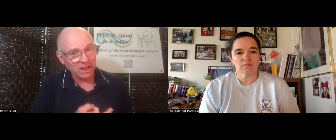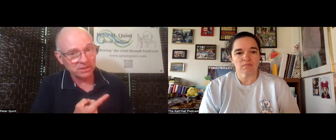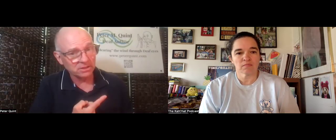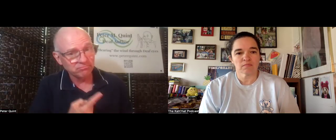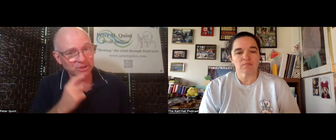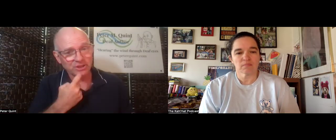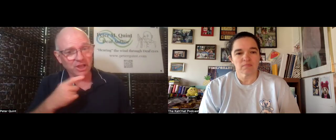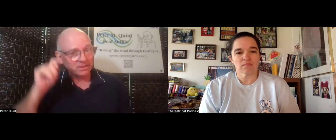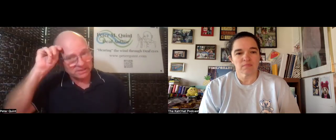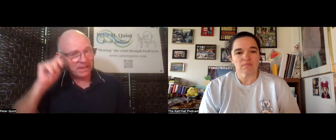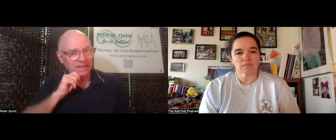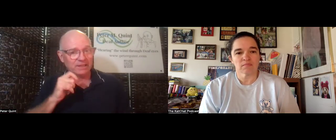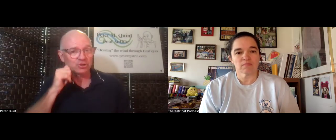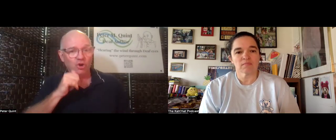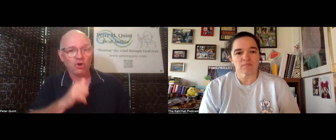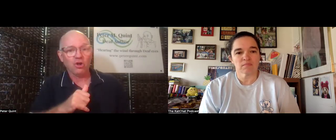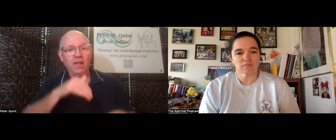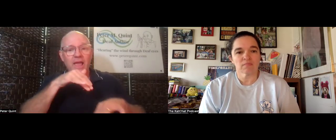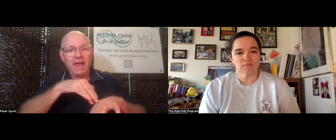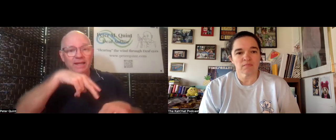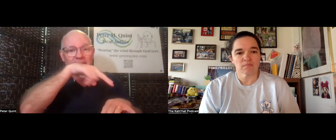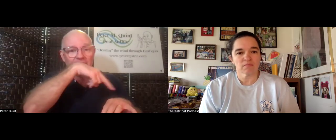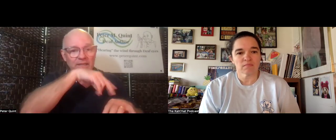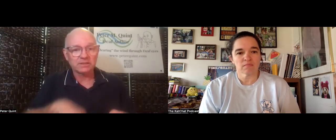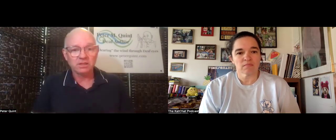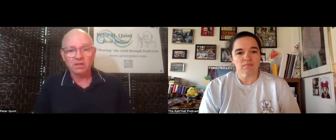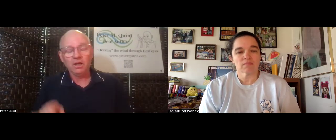she's jealous. She's a jealous teenage girl